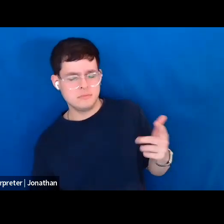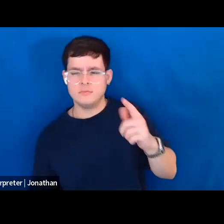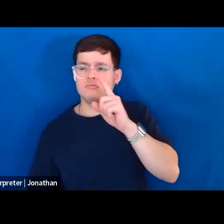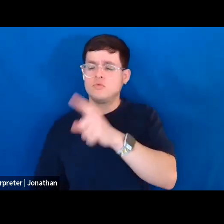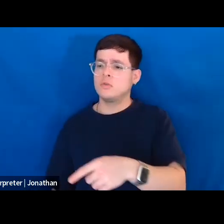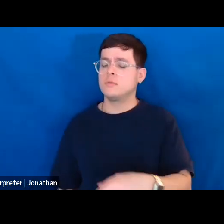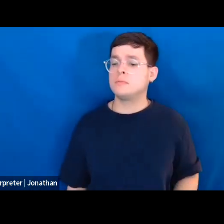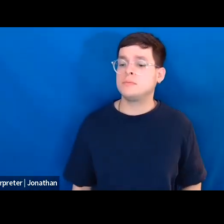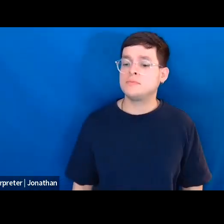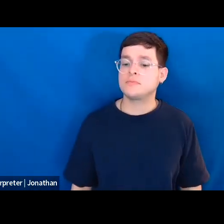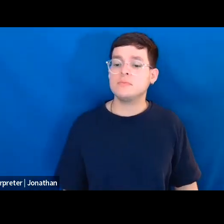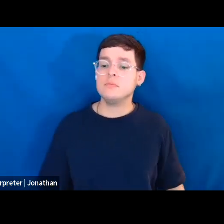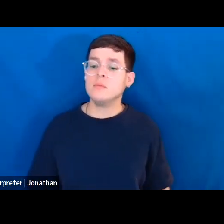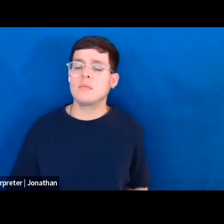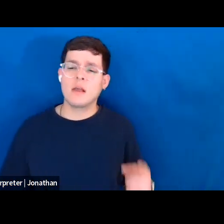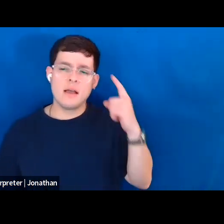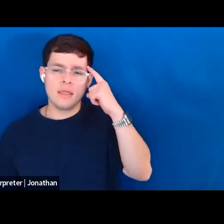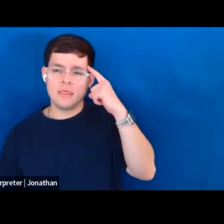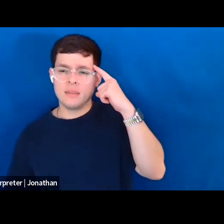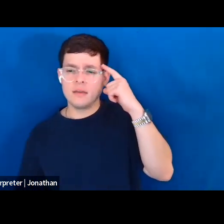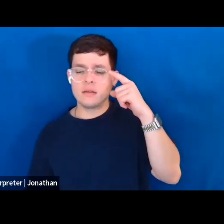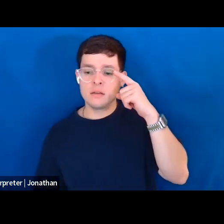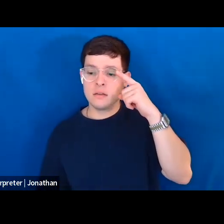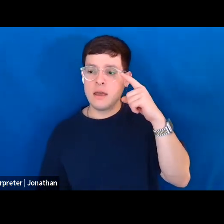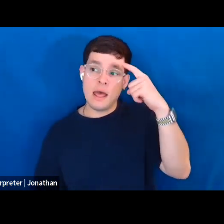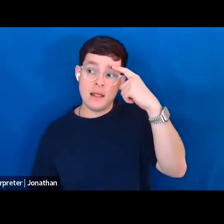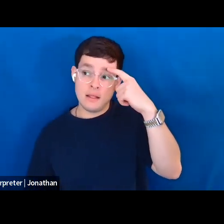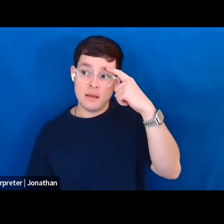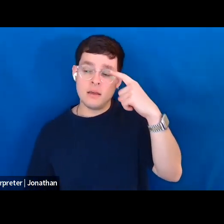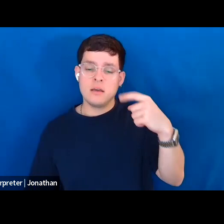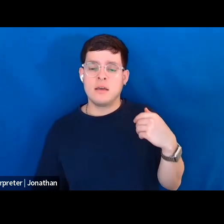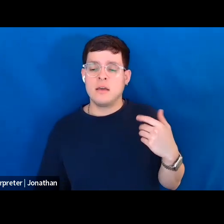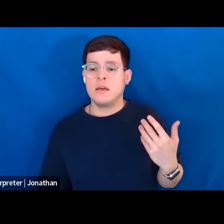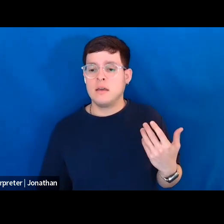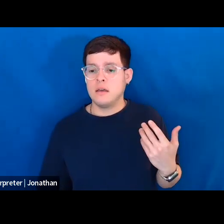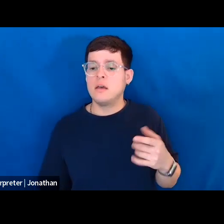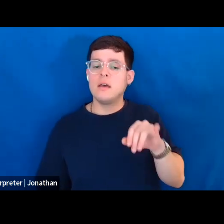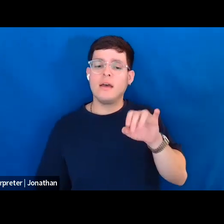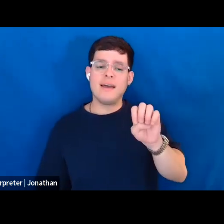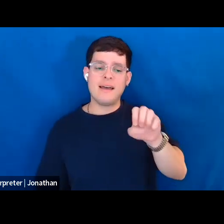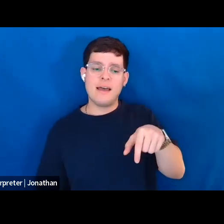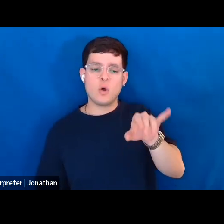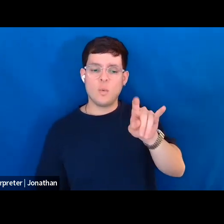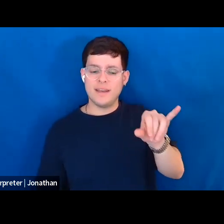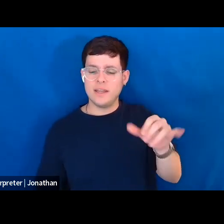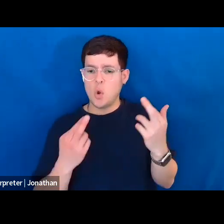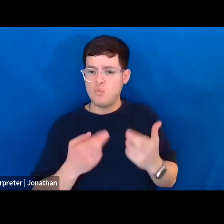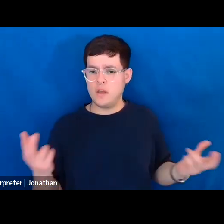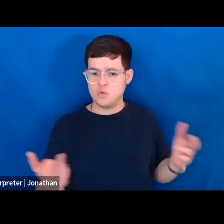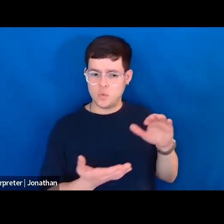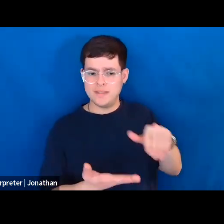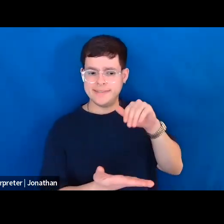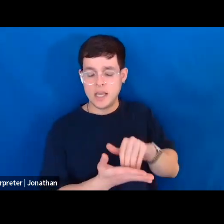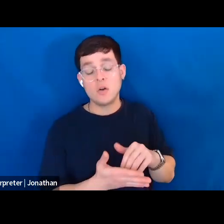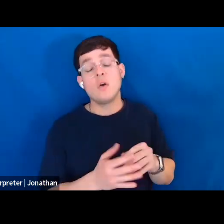Sure. And I think I think as an equity resource center, I think it's important to